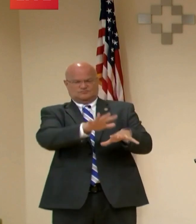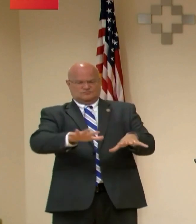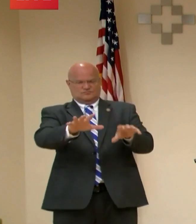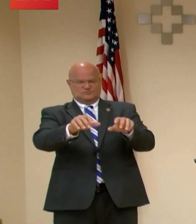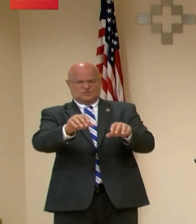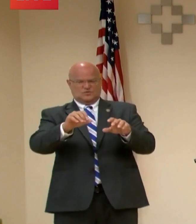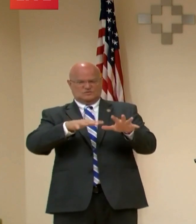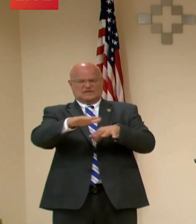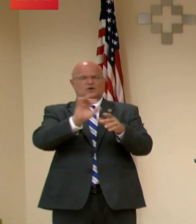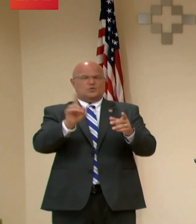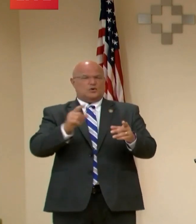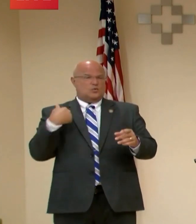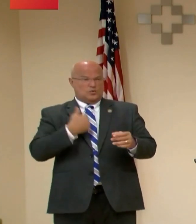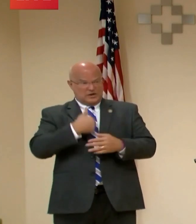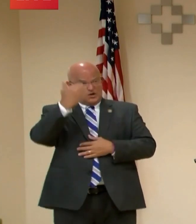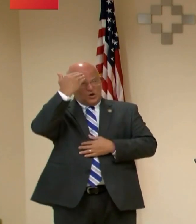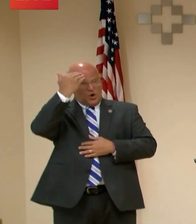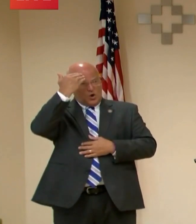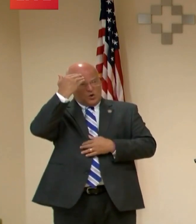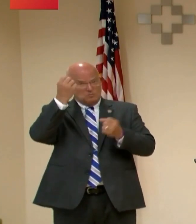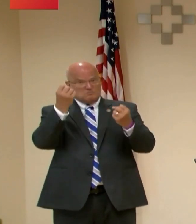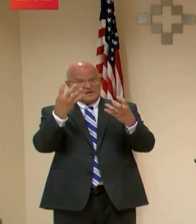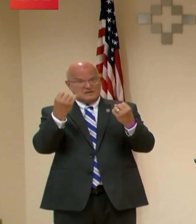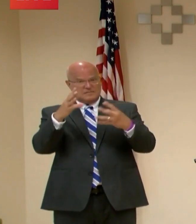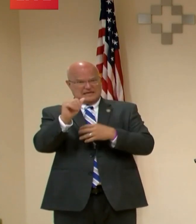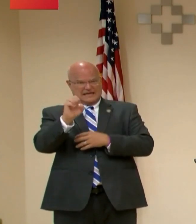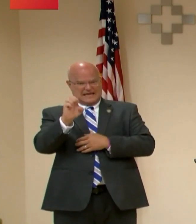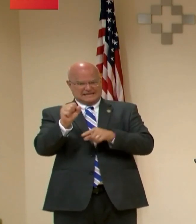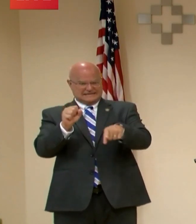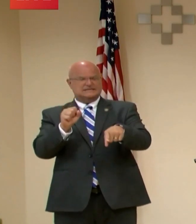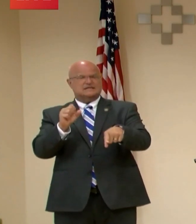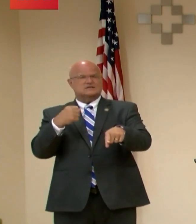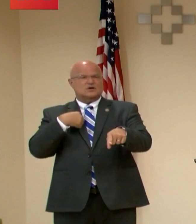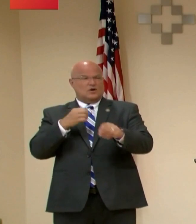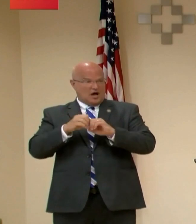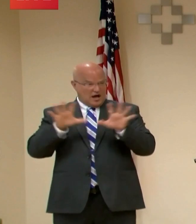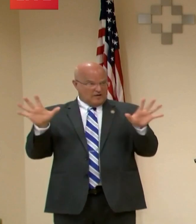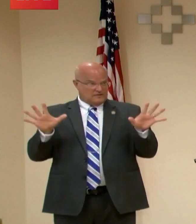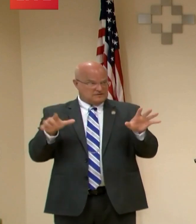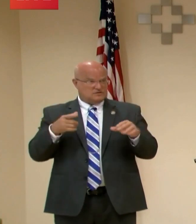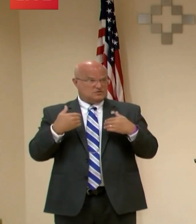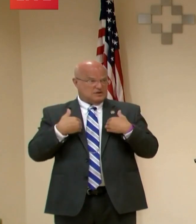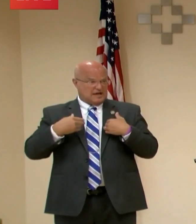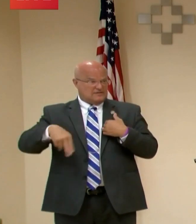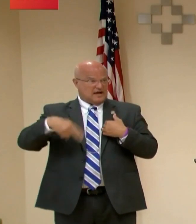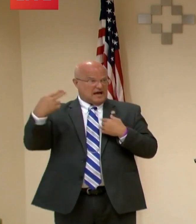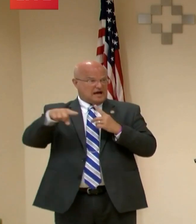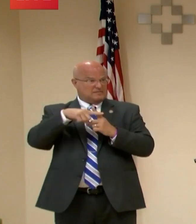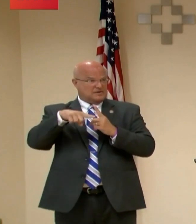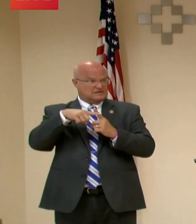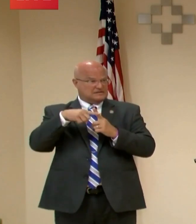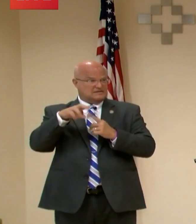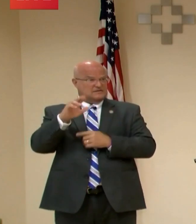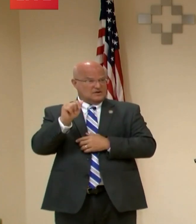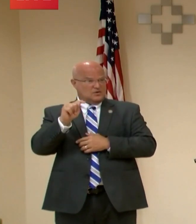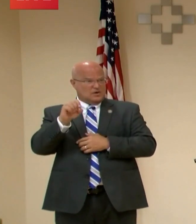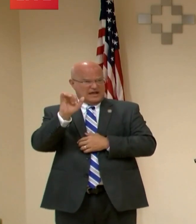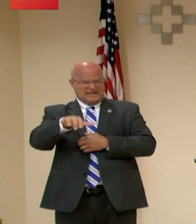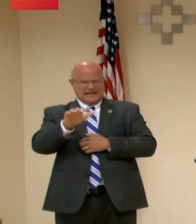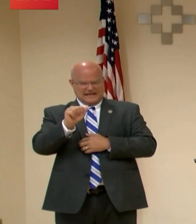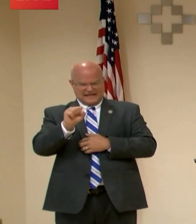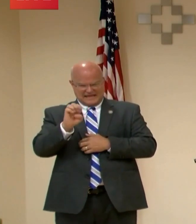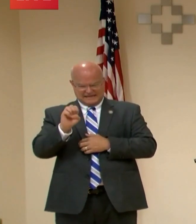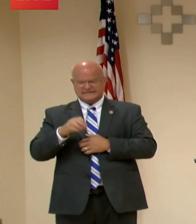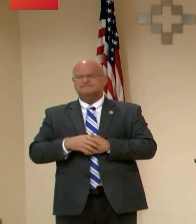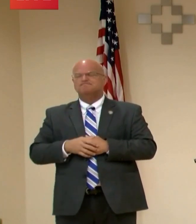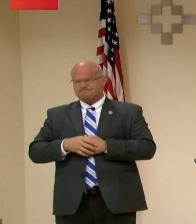a setting in which we know there's a large number of cases. And so obviously you're going to have a high positivity rate in that case.